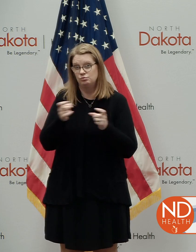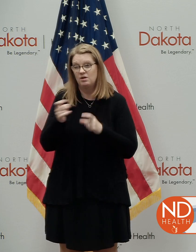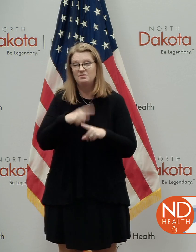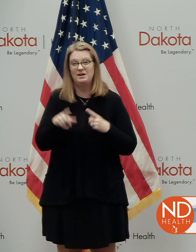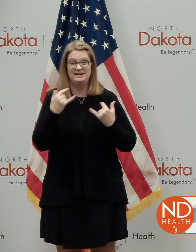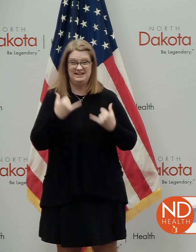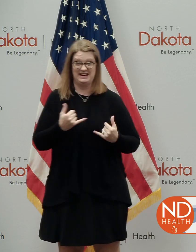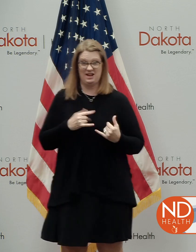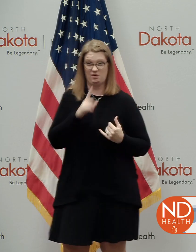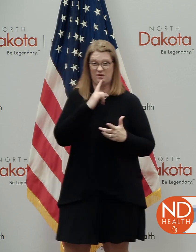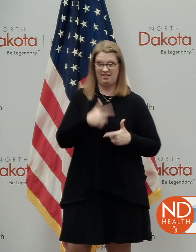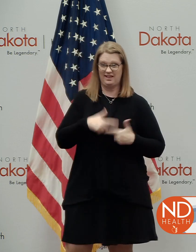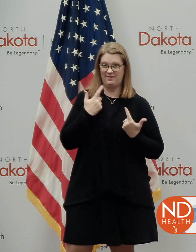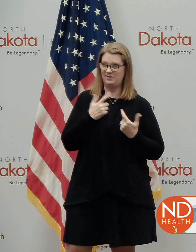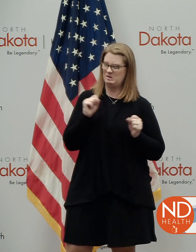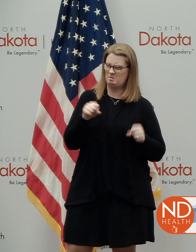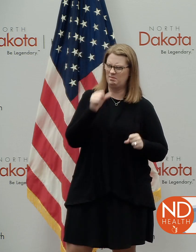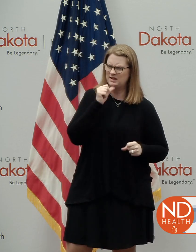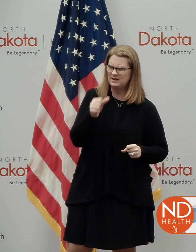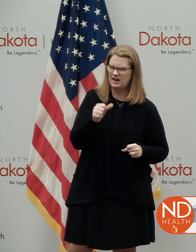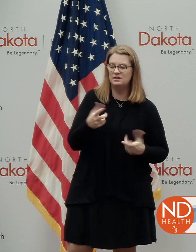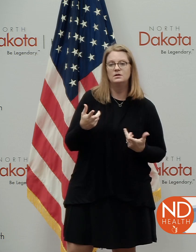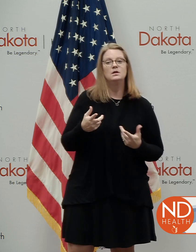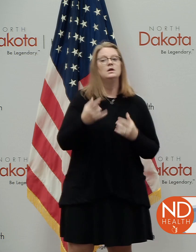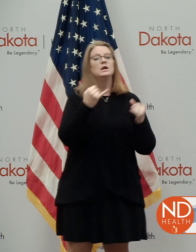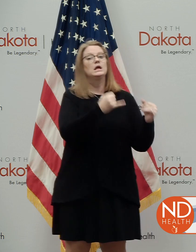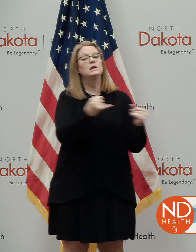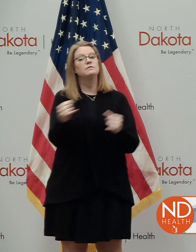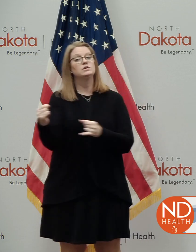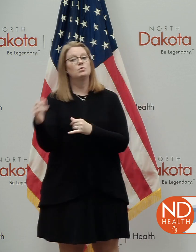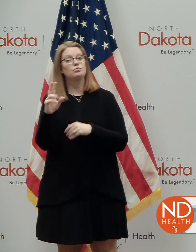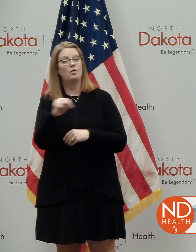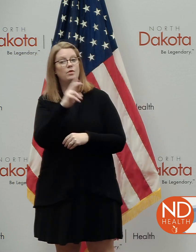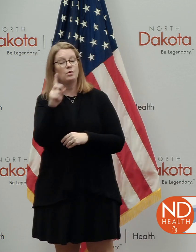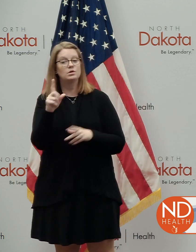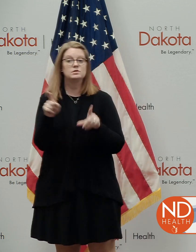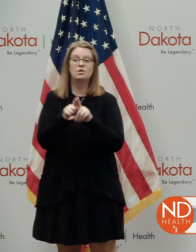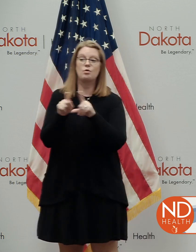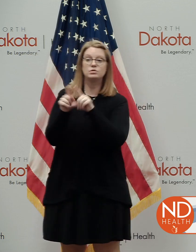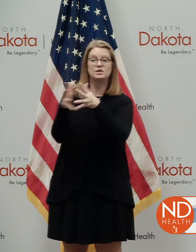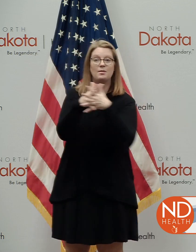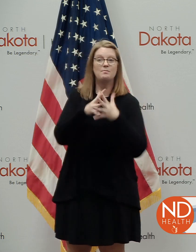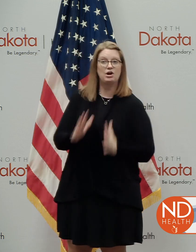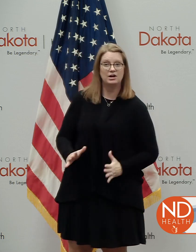right now. There's a lot of work that us as individual North Dakotans and Americans have to do,